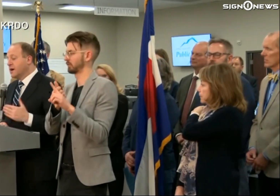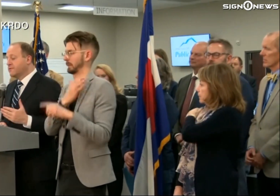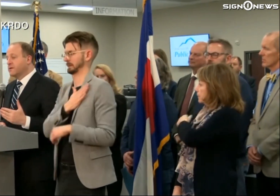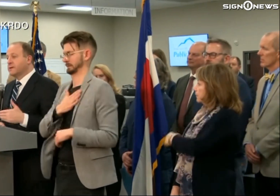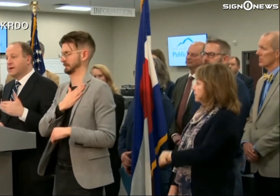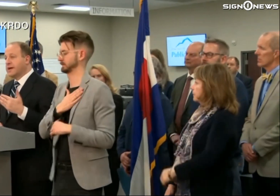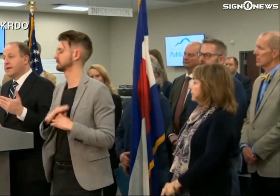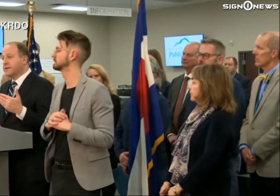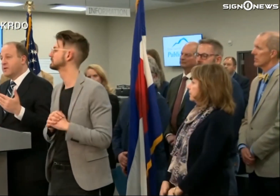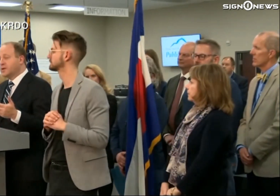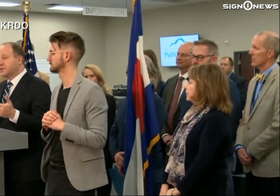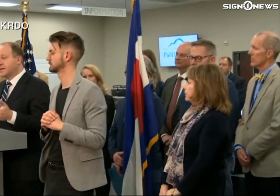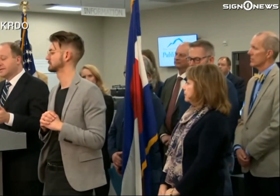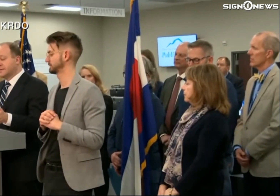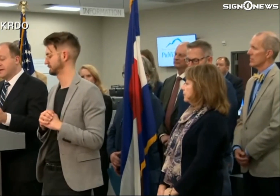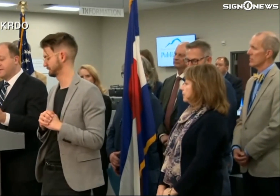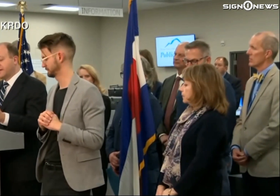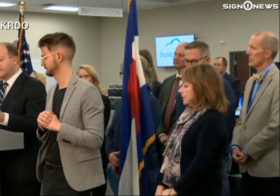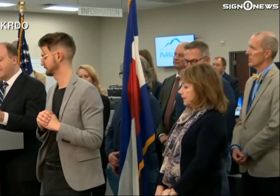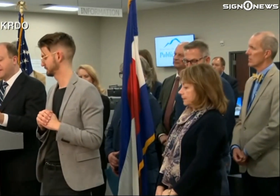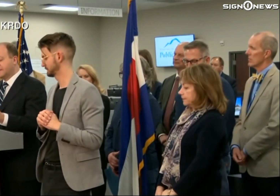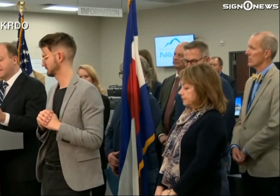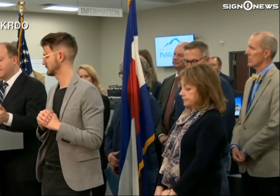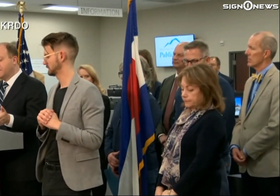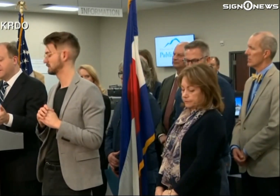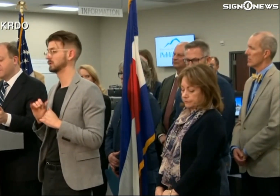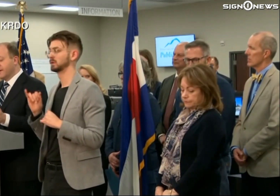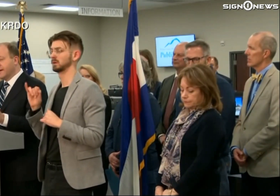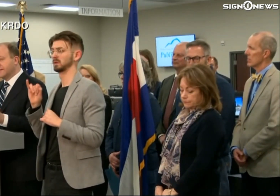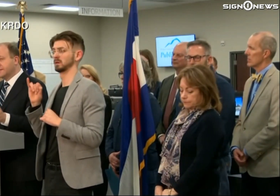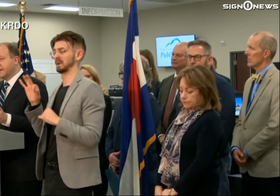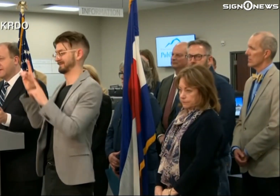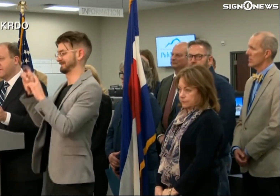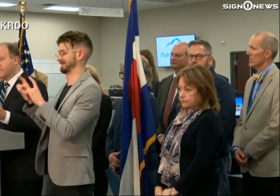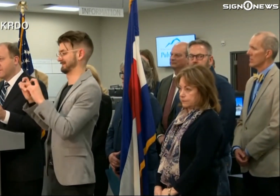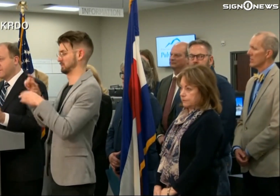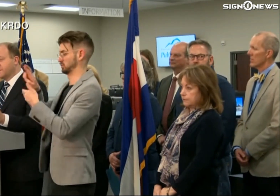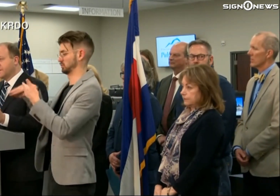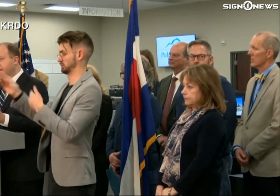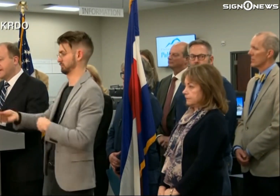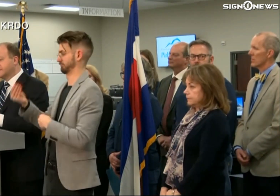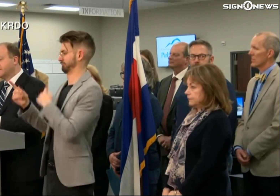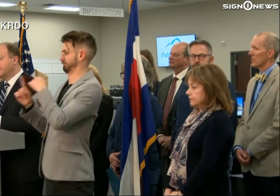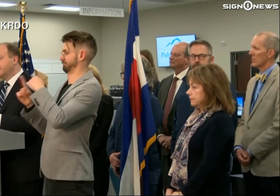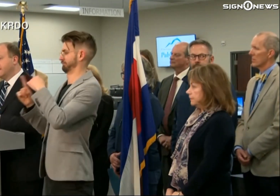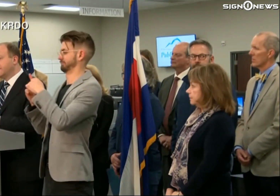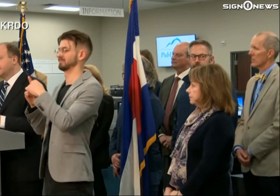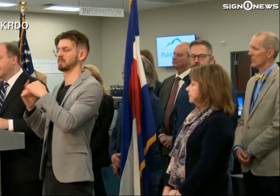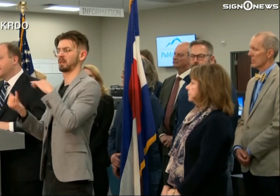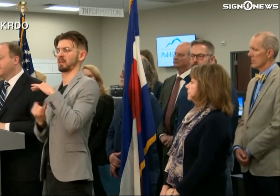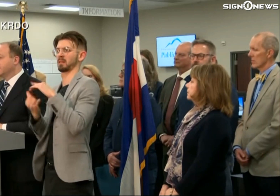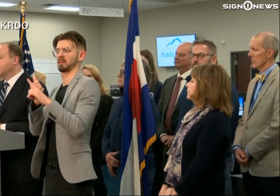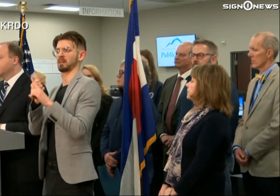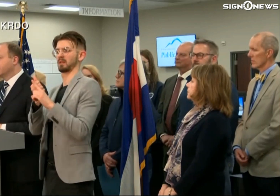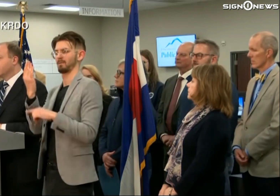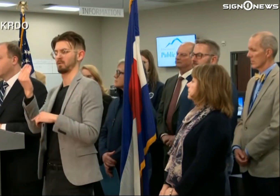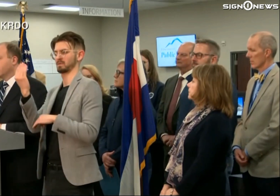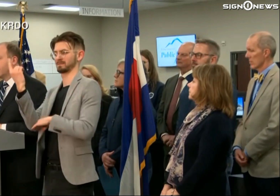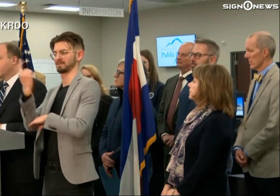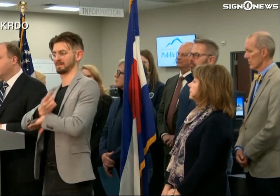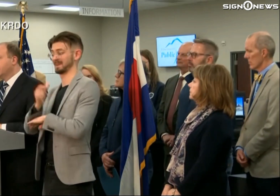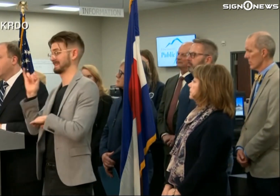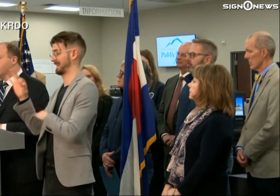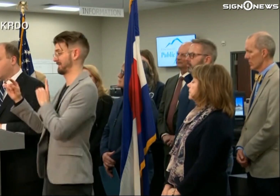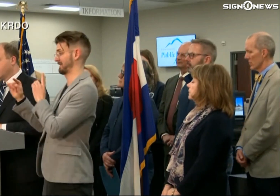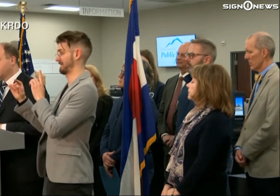If you recover, again, the question is, if it tests positive, you need to remain isolated for 14 days. If it's negative, you can return to